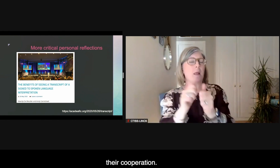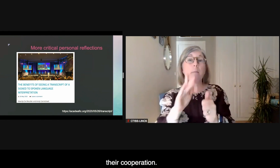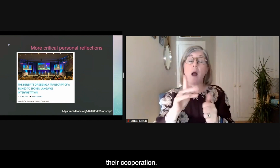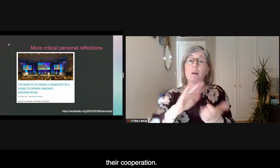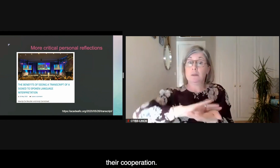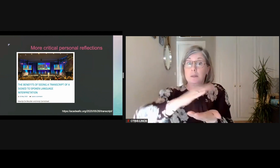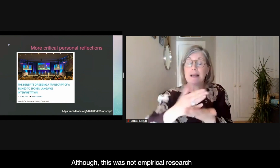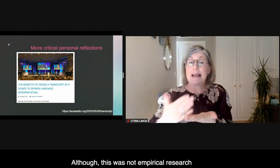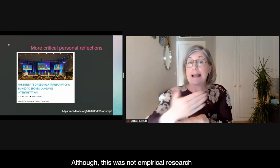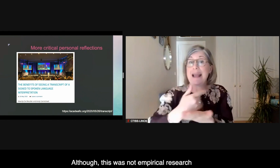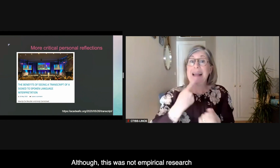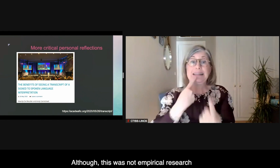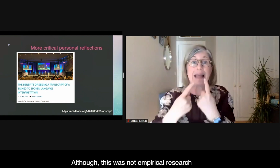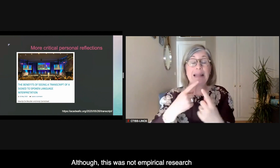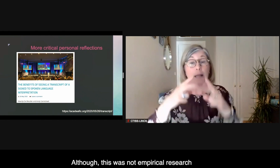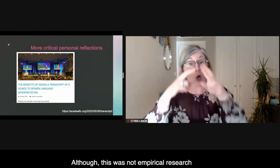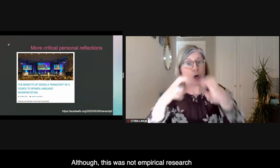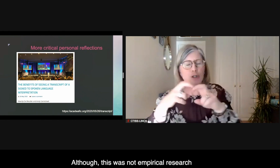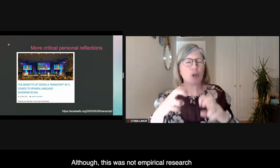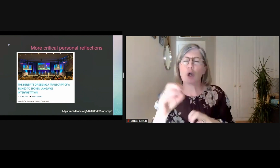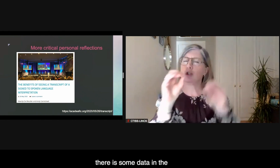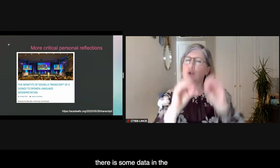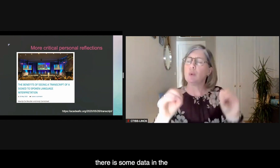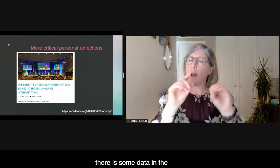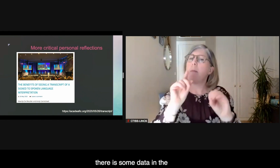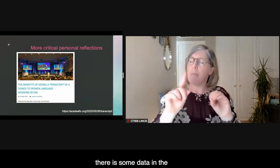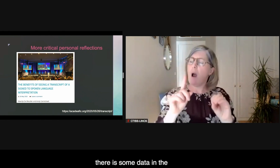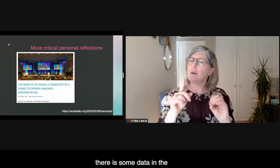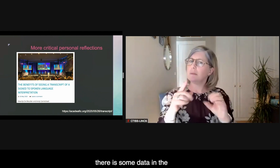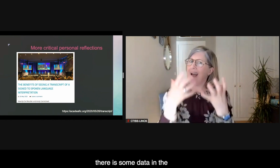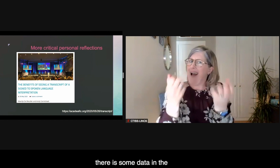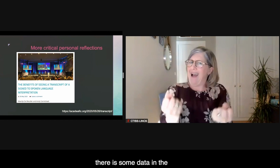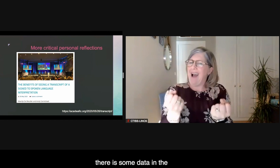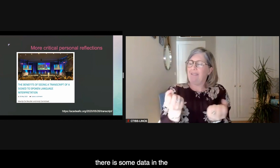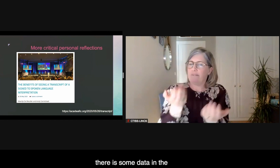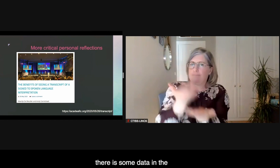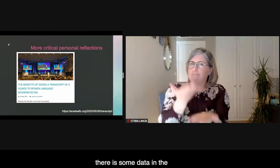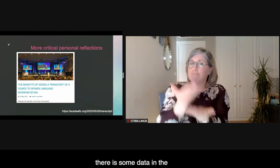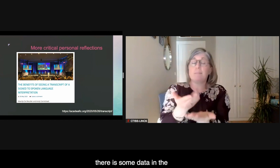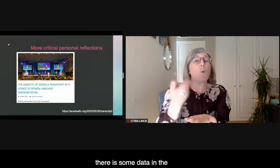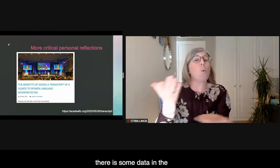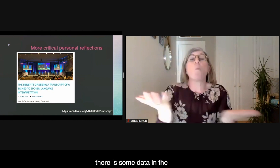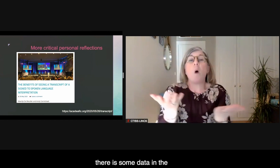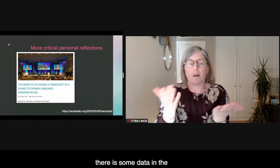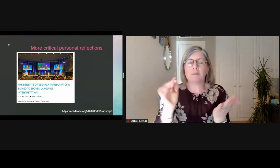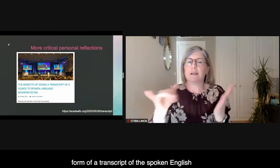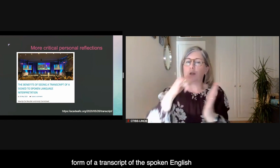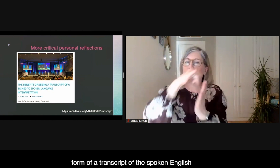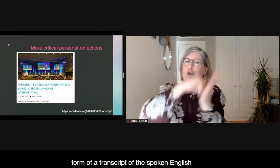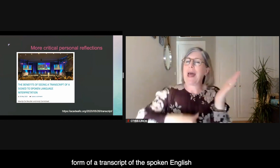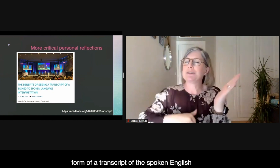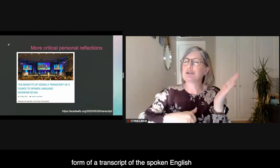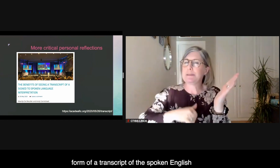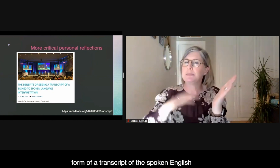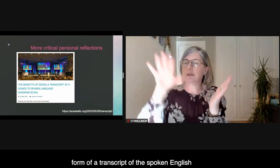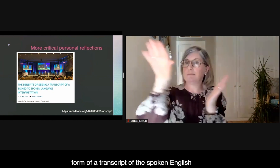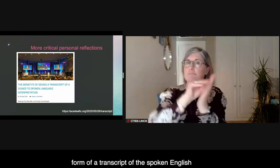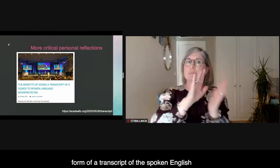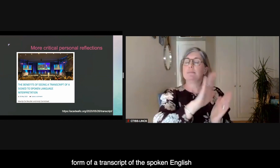analyzed their cooperation. Although this was not empirical research, there is some data in the form of a transcript of the spoken English that